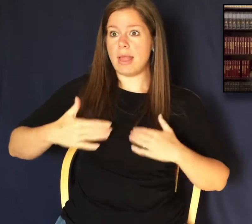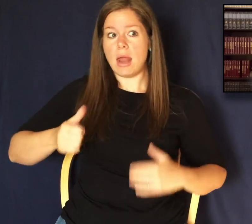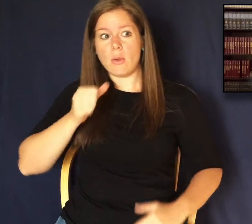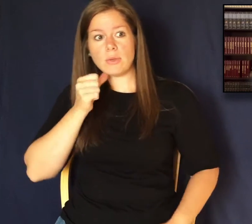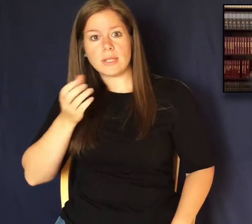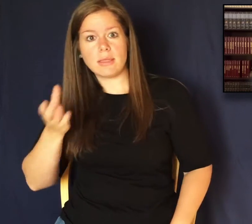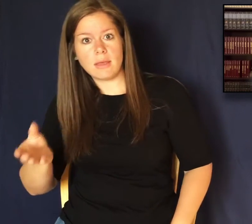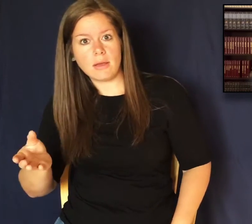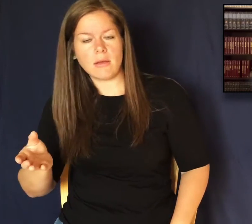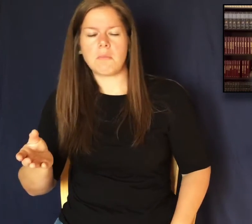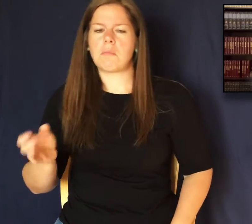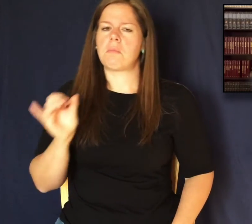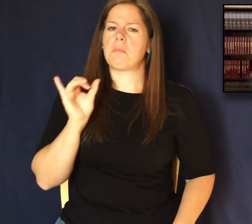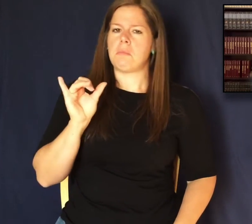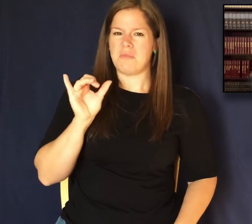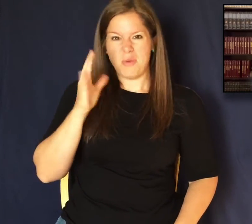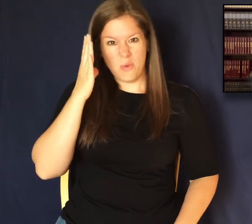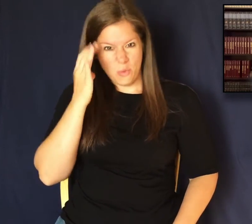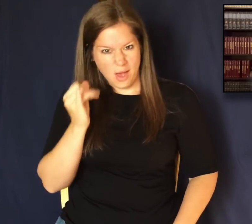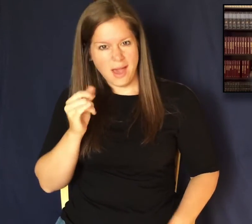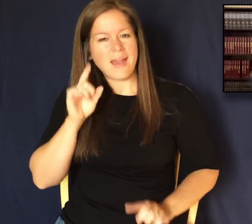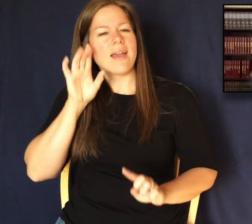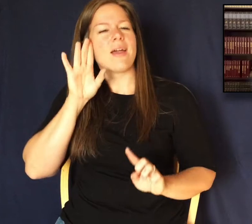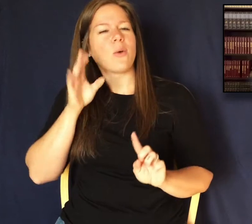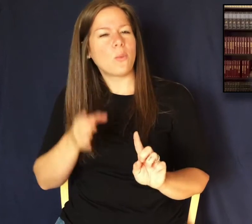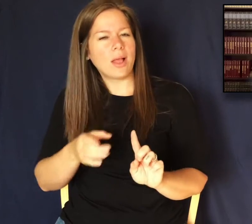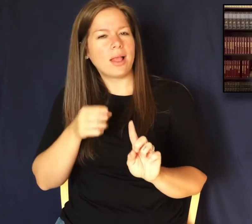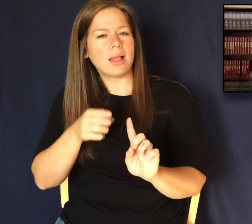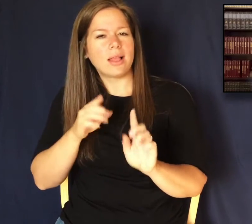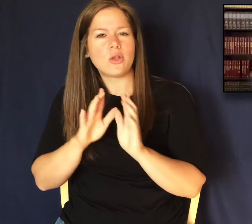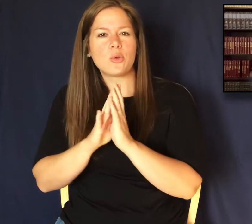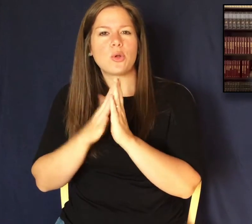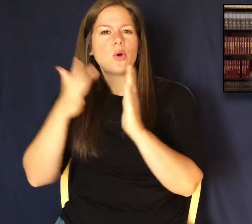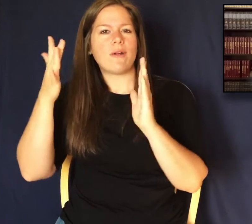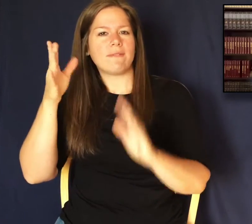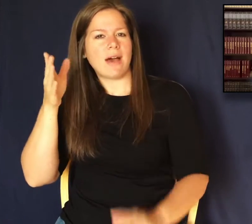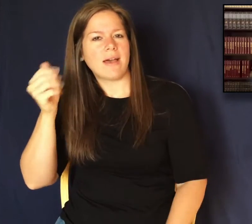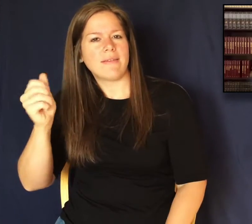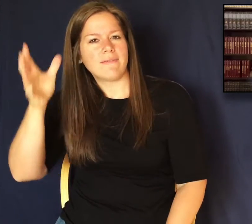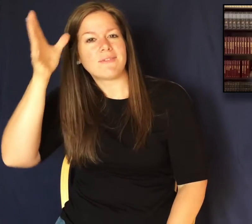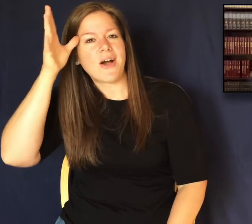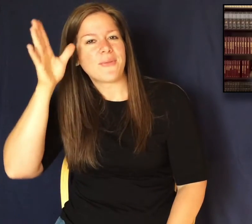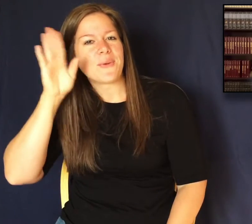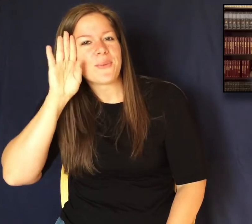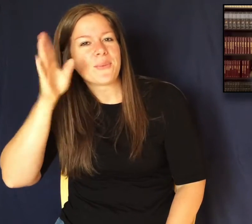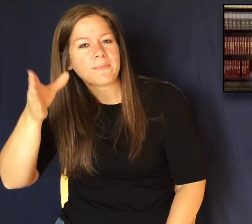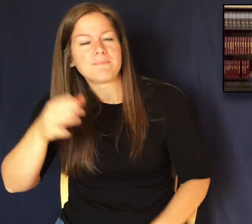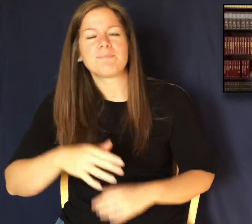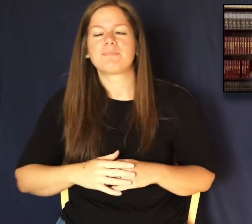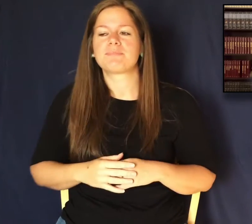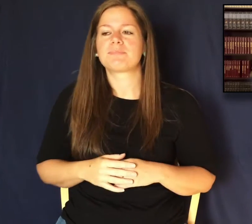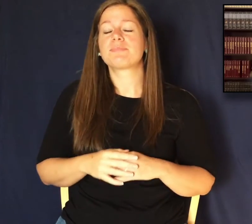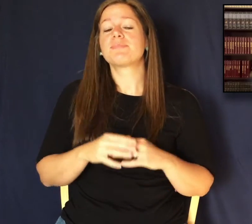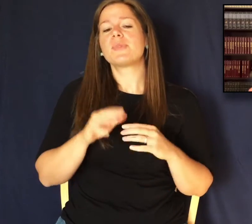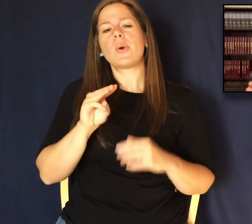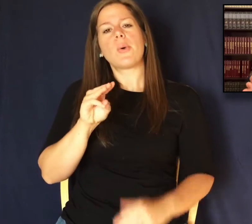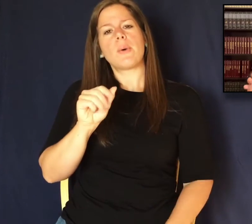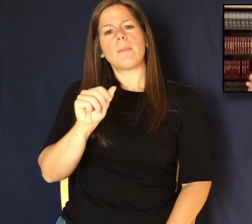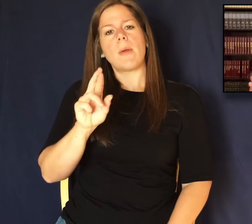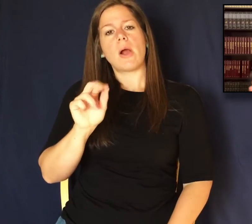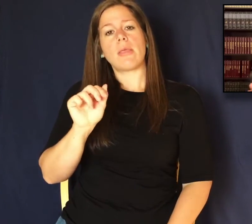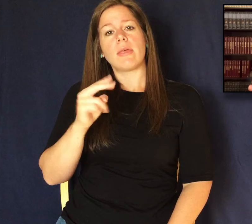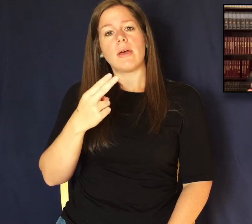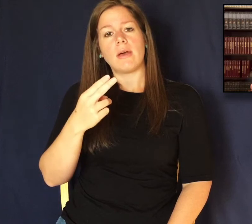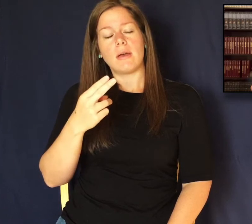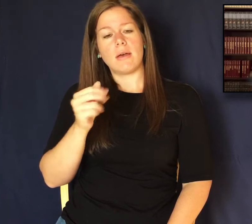bring glory to himself and to the Father. Well, he goes on, and Martha hears that Jesus is coming and says, "Lord, if